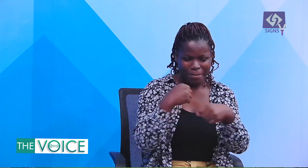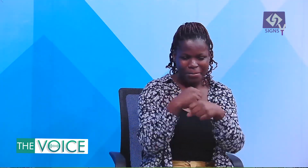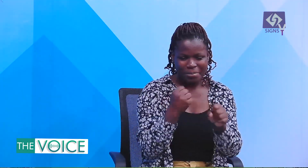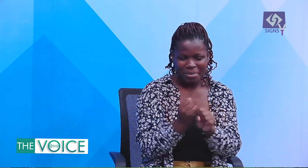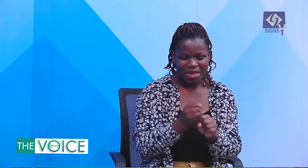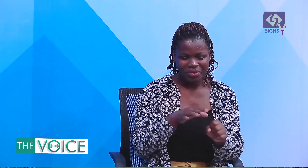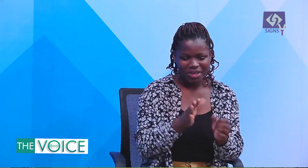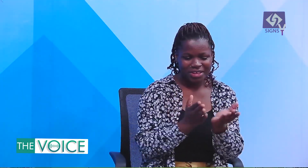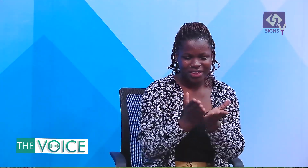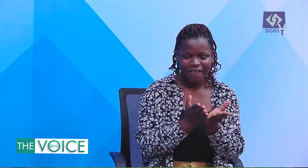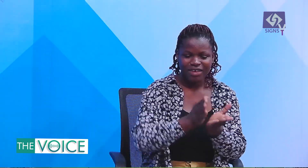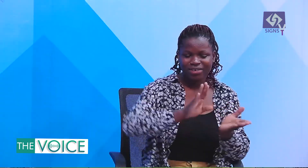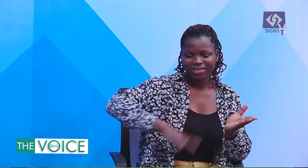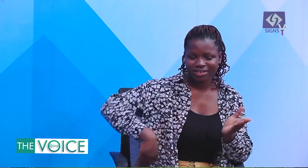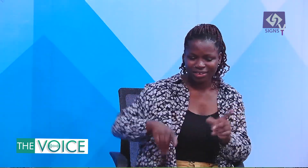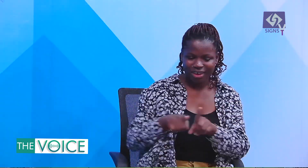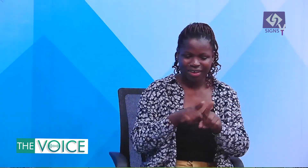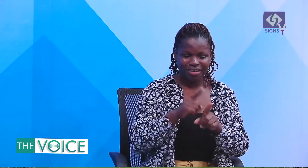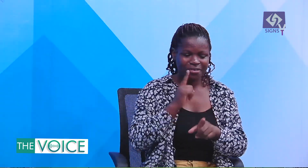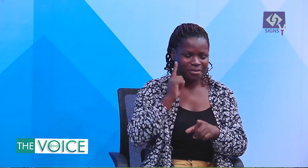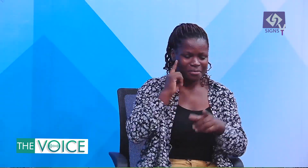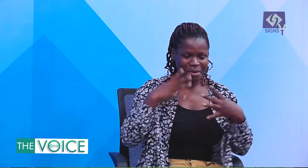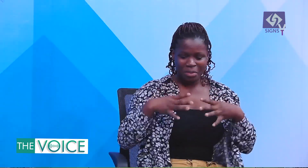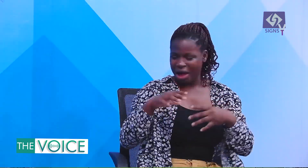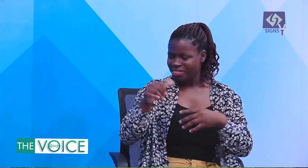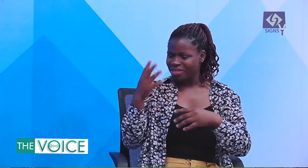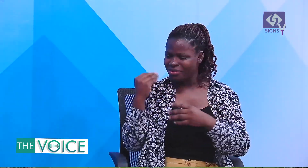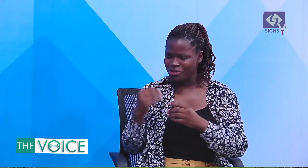come and provide services or information.